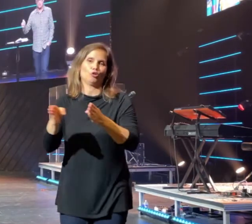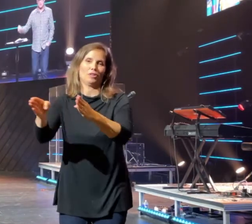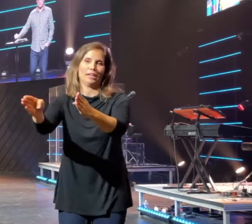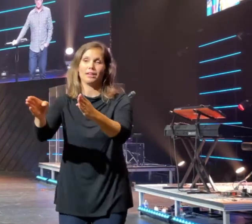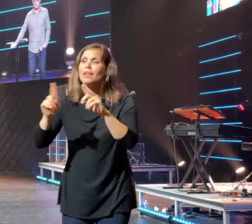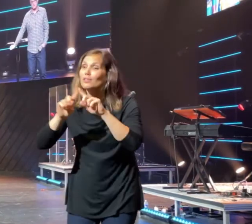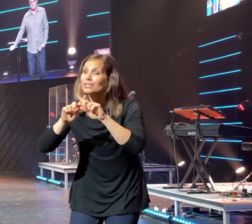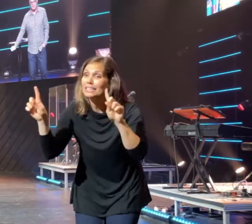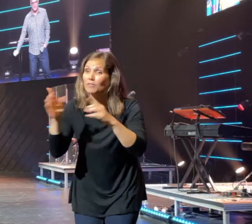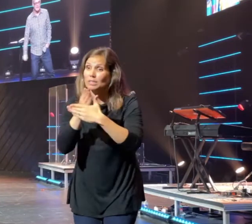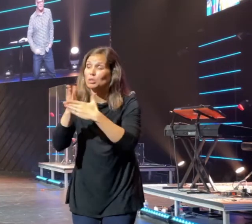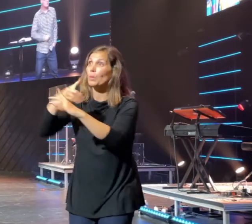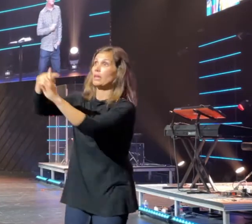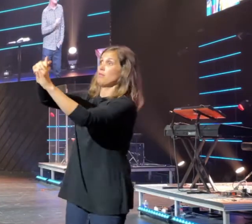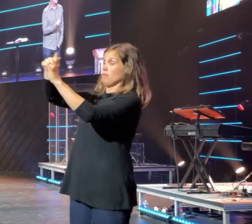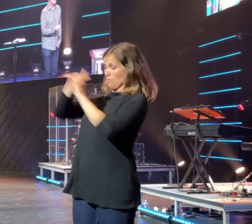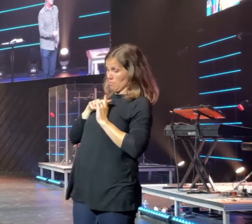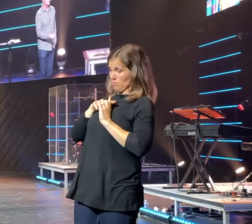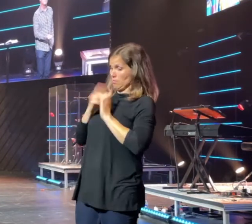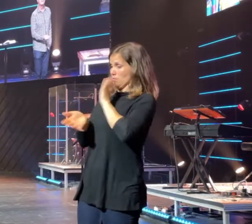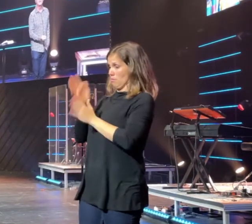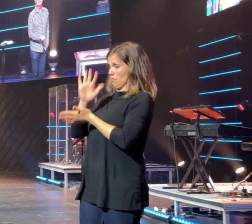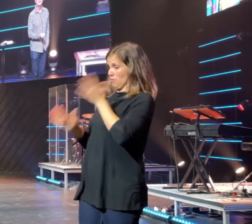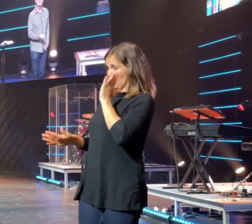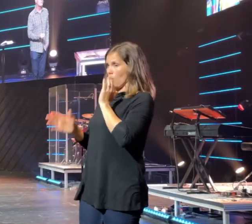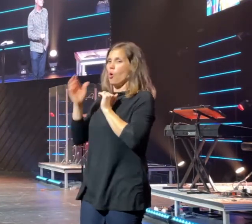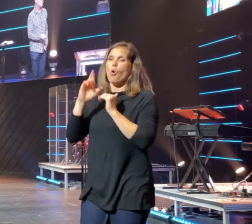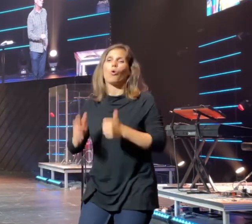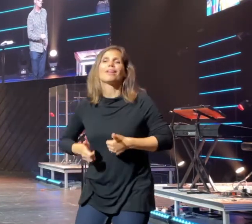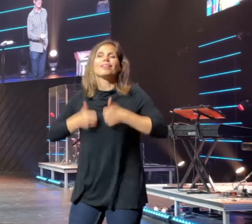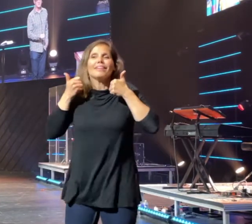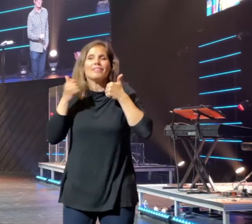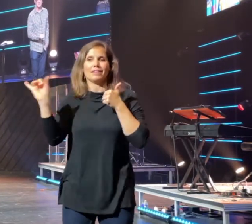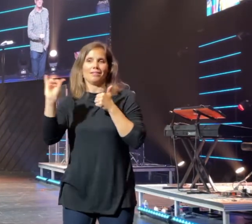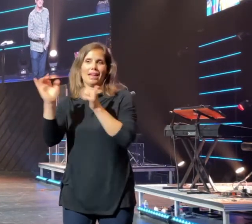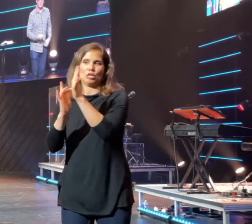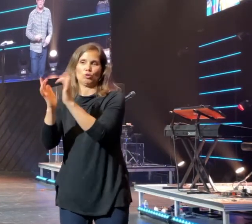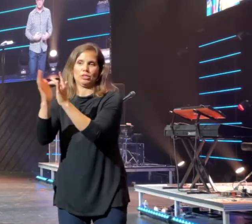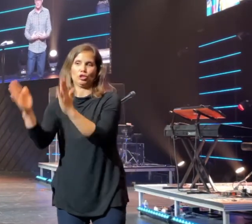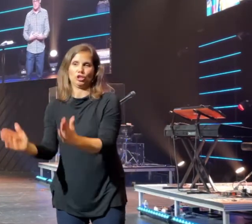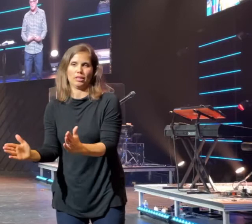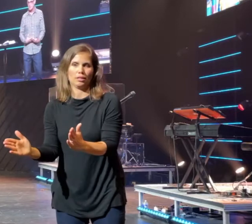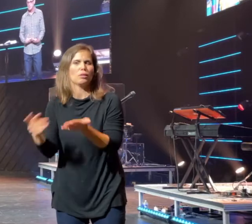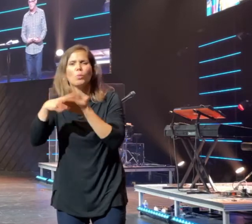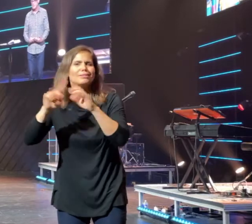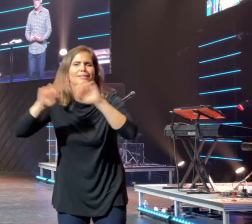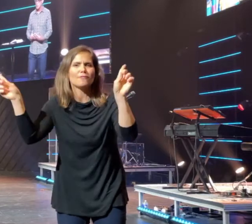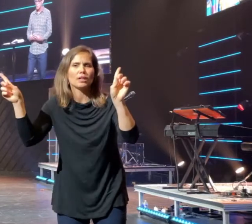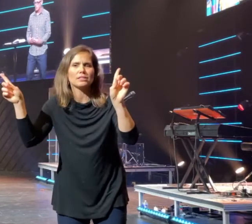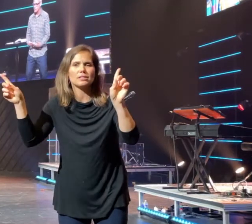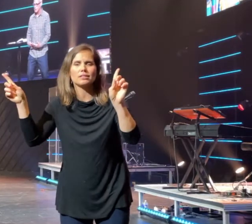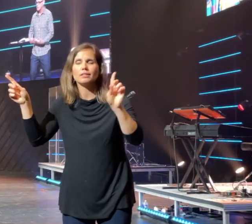being a Christian and living like one. And the difference really is being committed